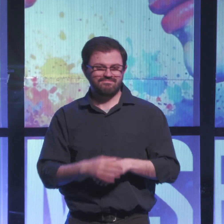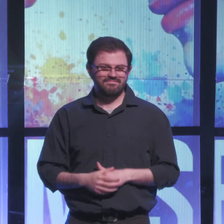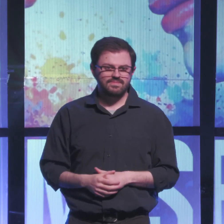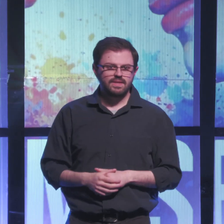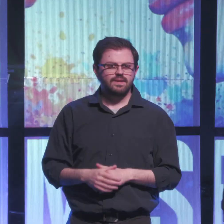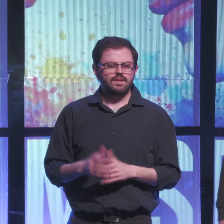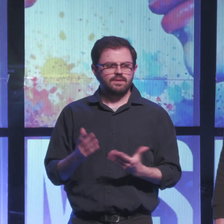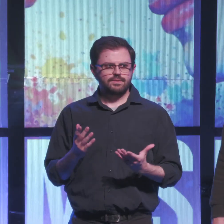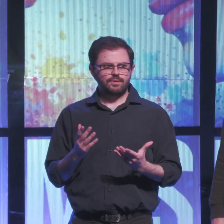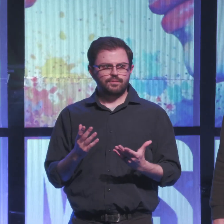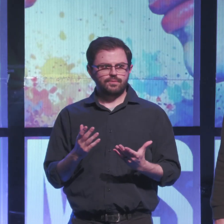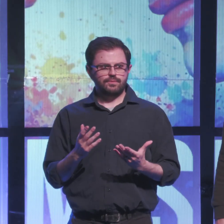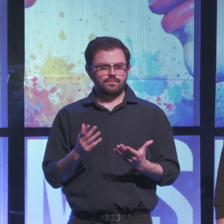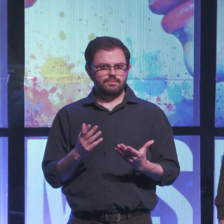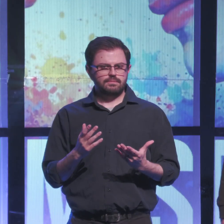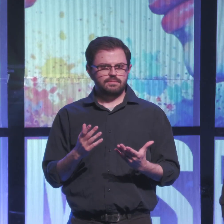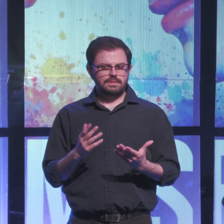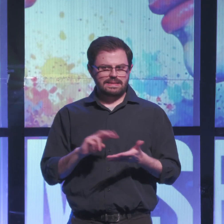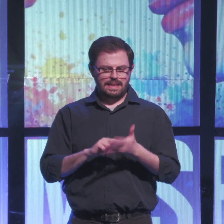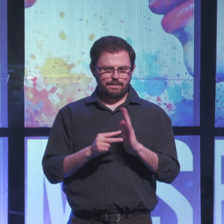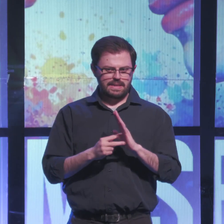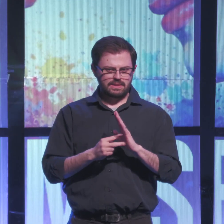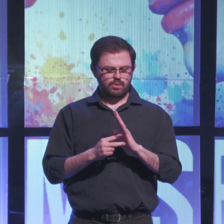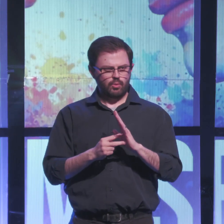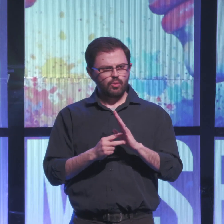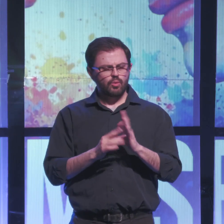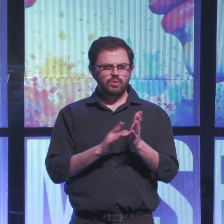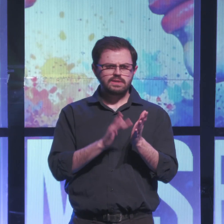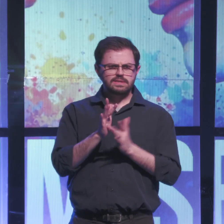So wouldn't we expect that to be Jesus' response to Thomas?